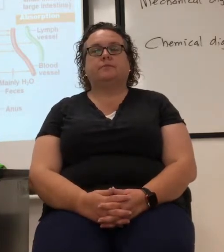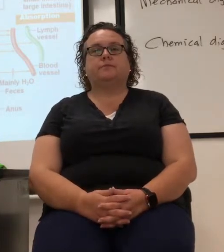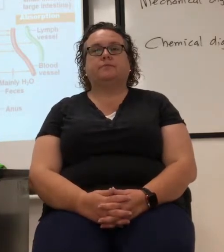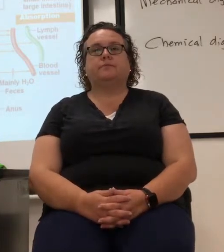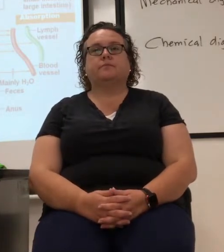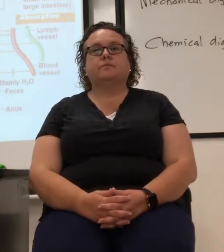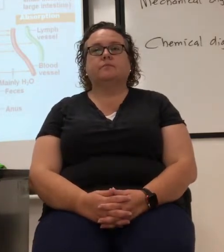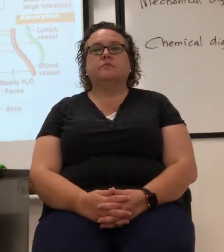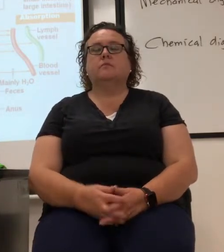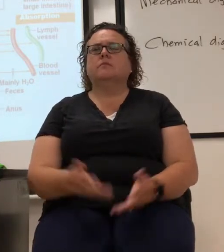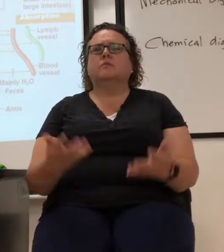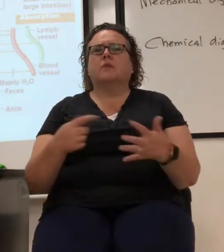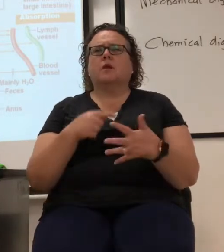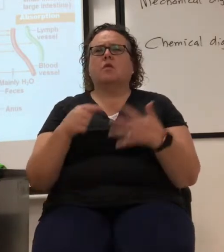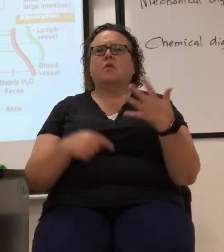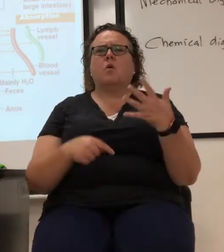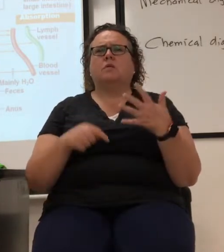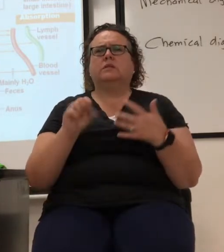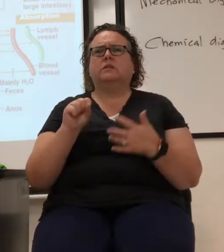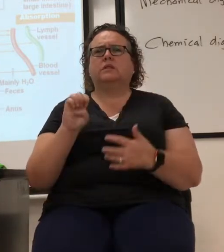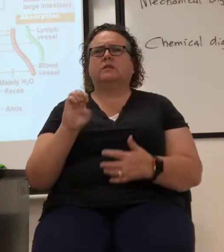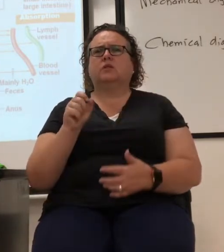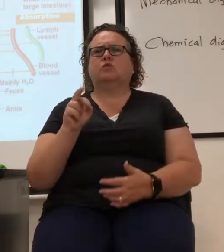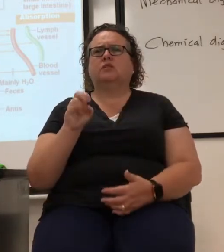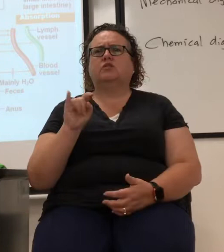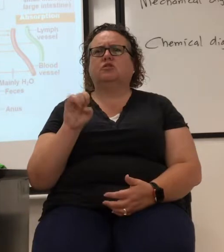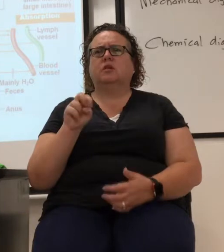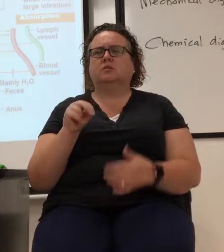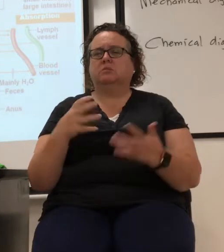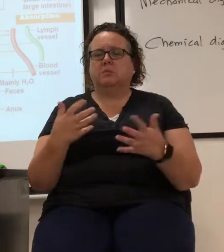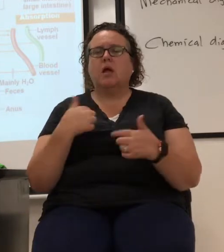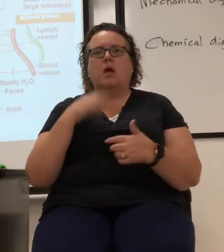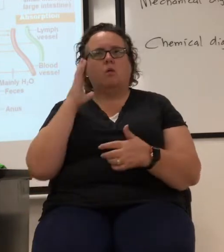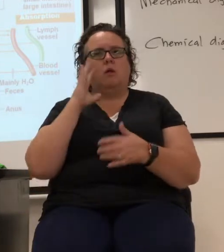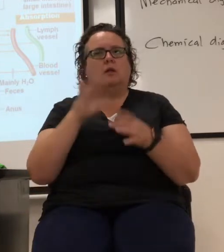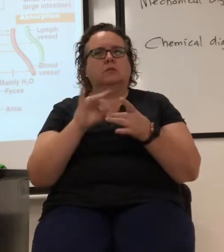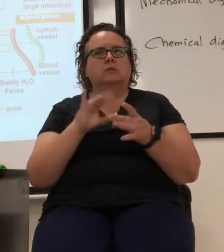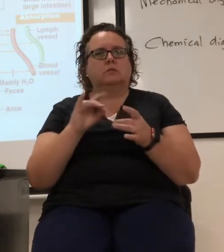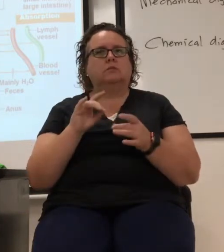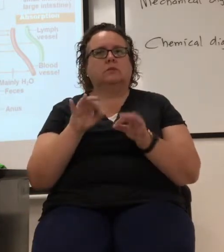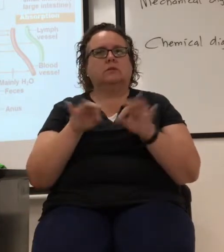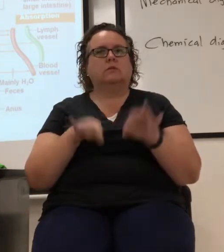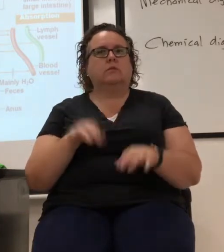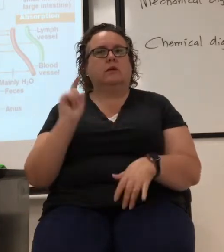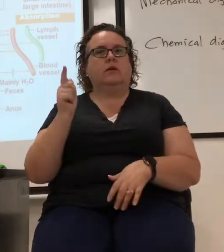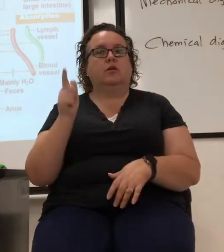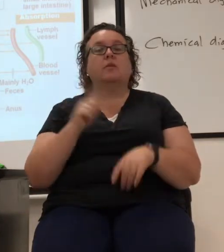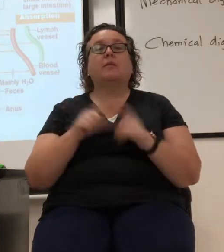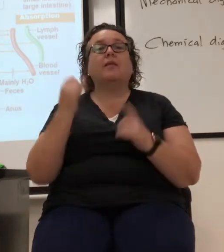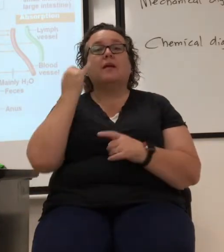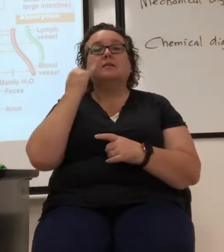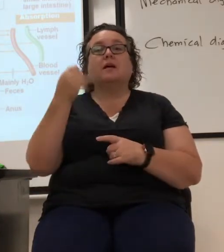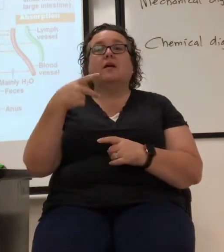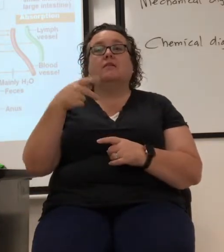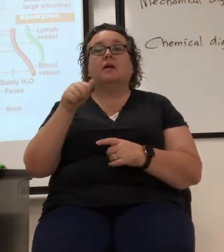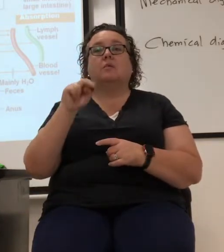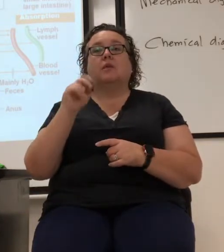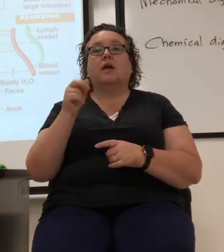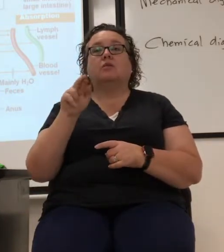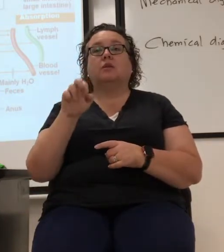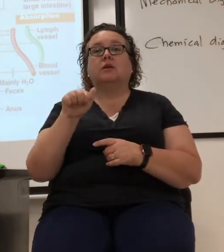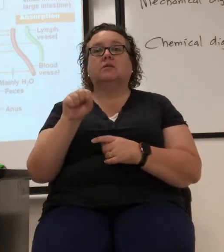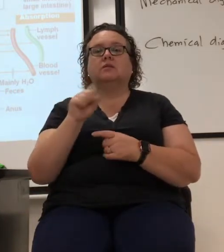I'll tell you what those secretions are when I get to them. The idea of the liver and pancreas, they're called